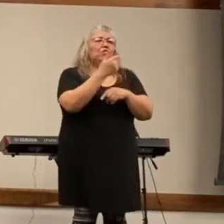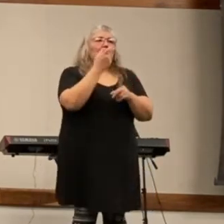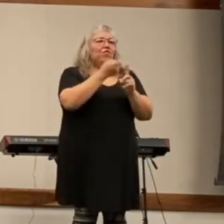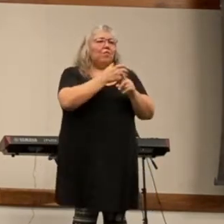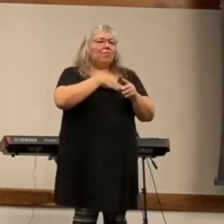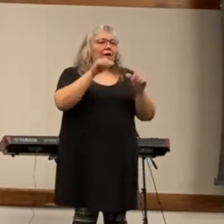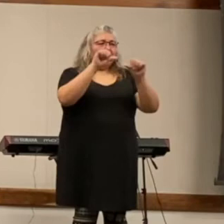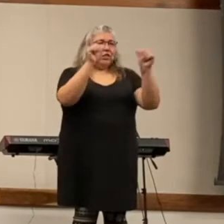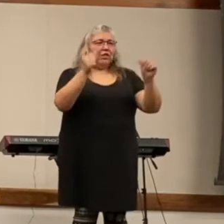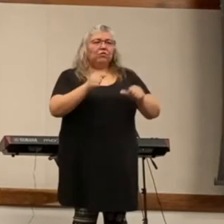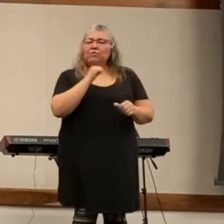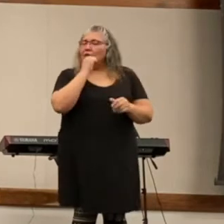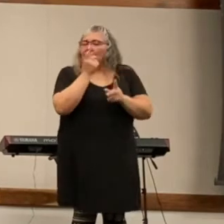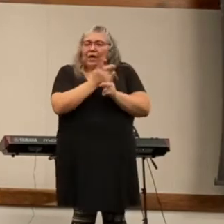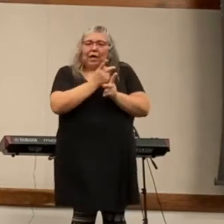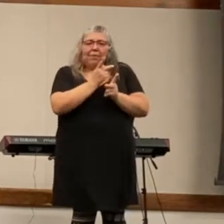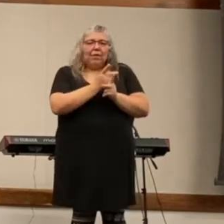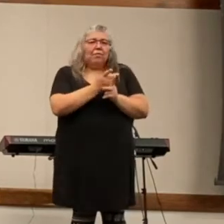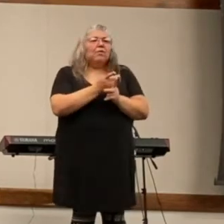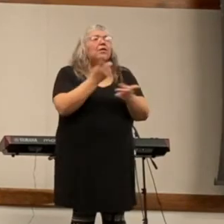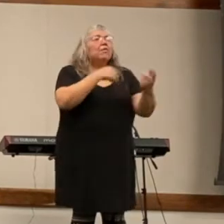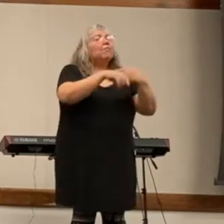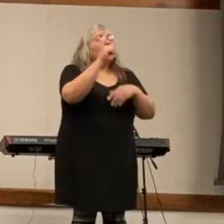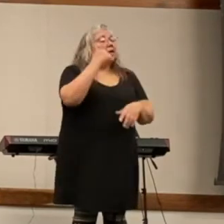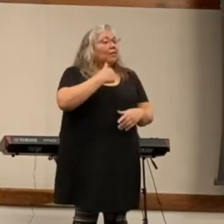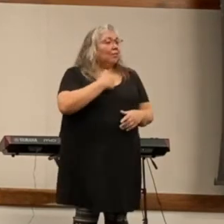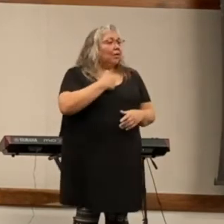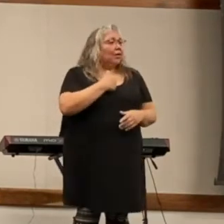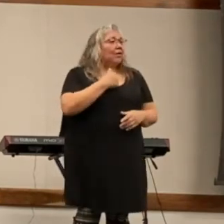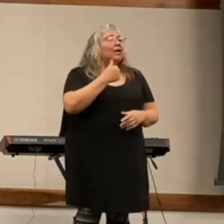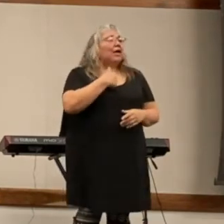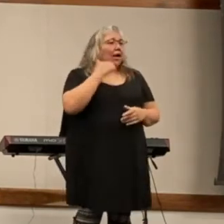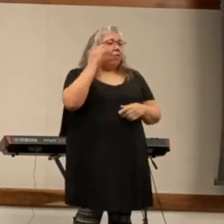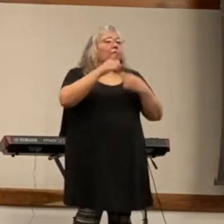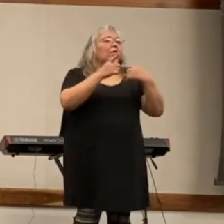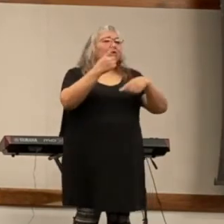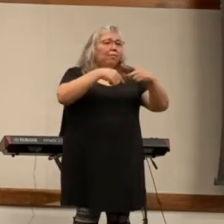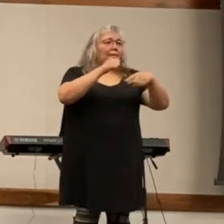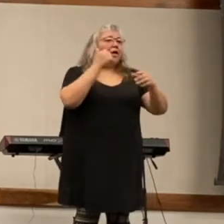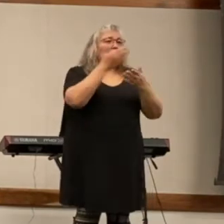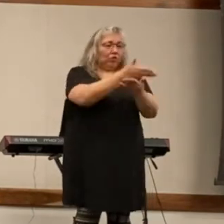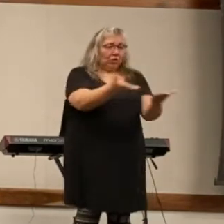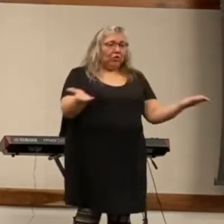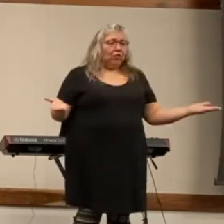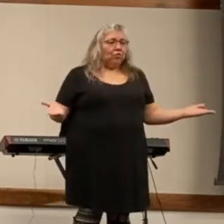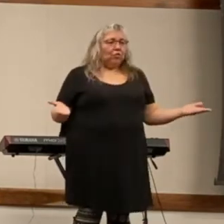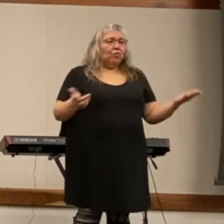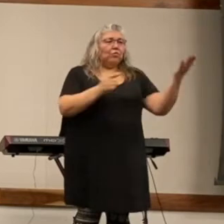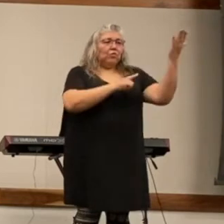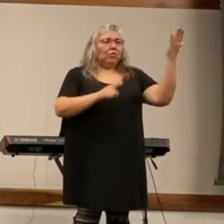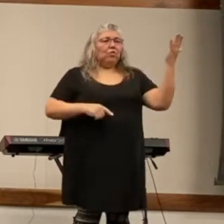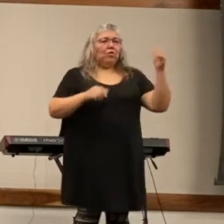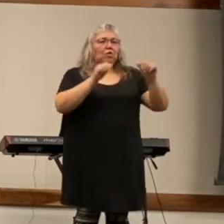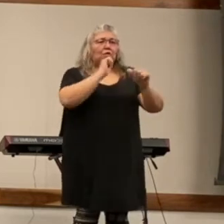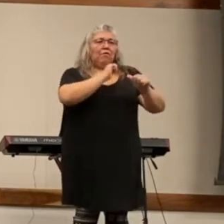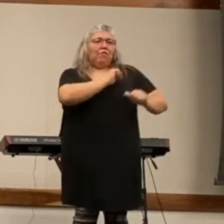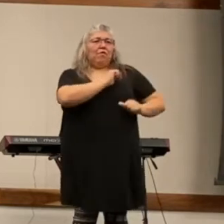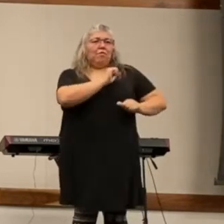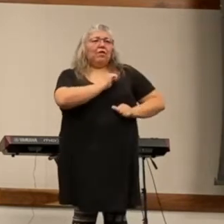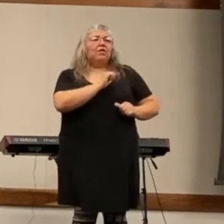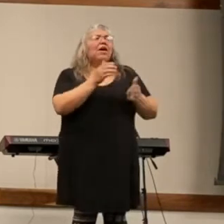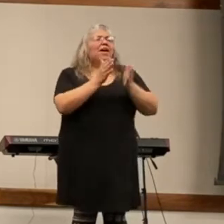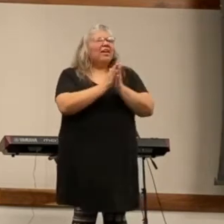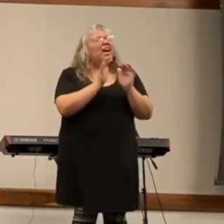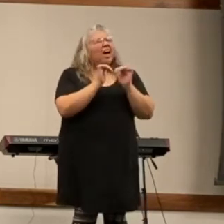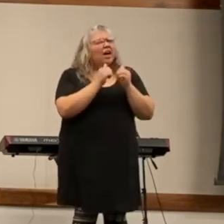have not kept them. Return to me, and I'll return to you, says the Lord of armies. Yet you ask, how can we